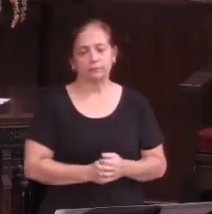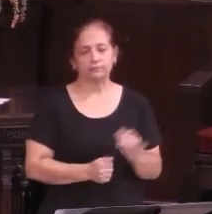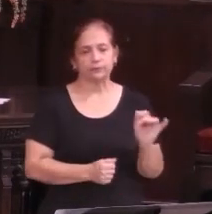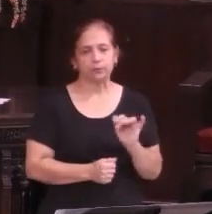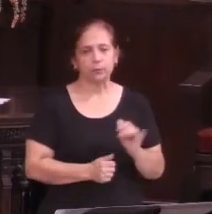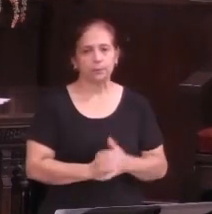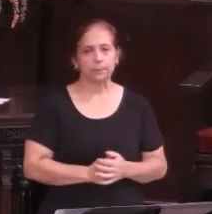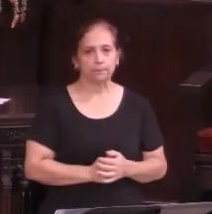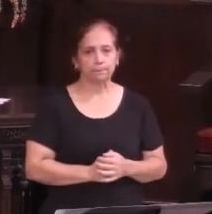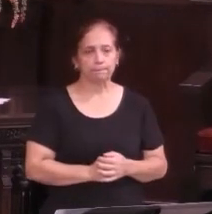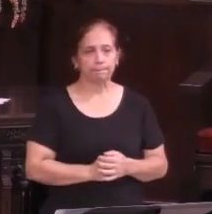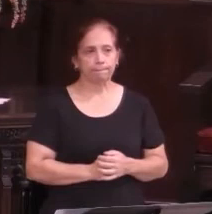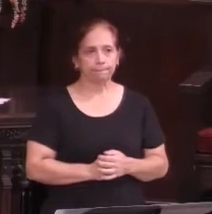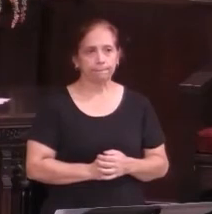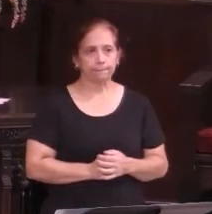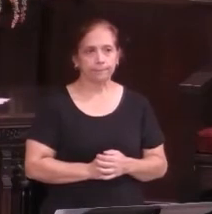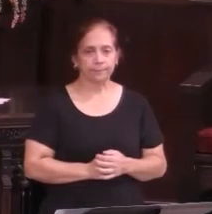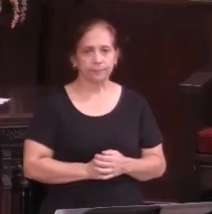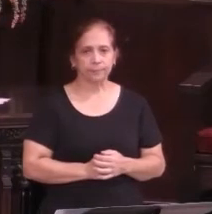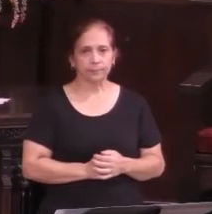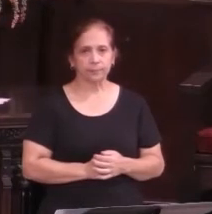well.